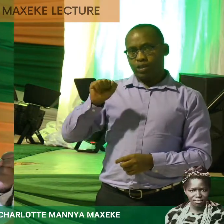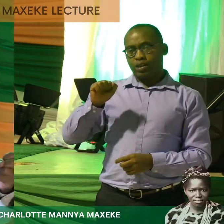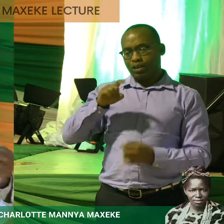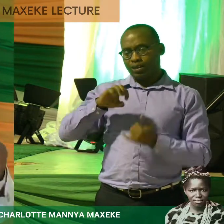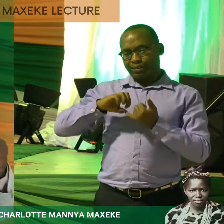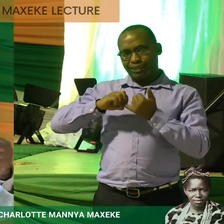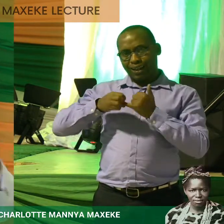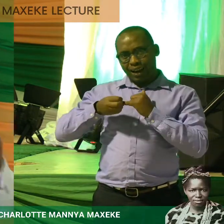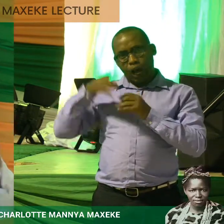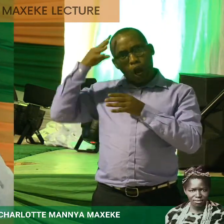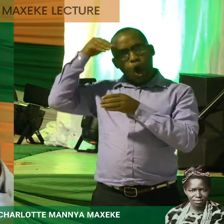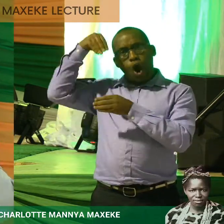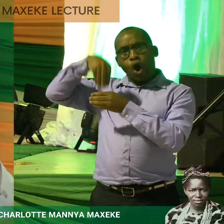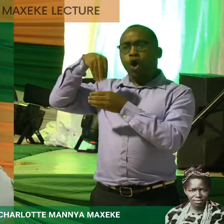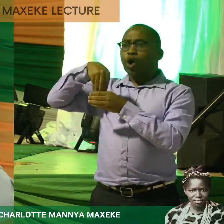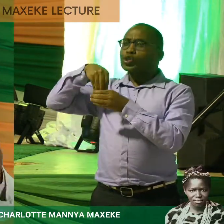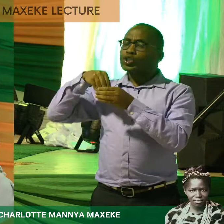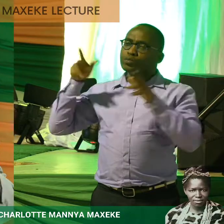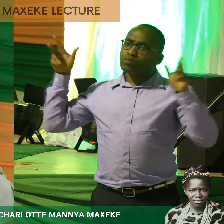si-conceptualize kakuhle ngokunale nto